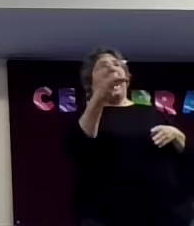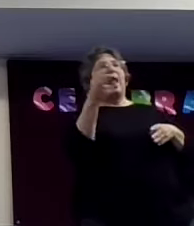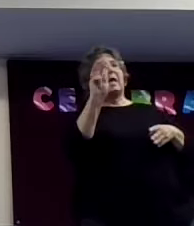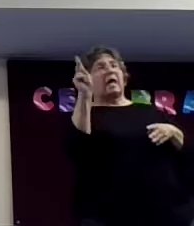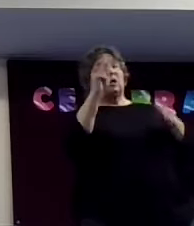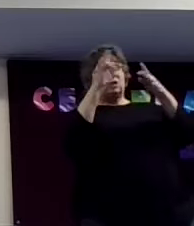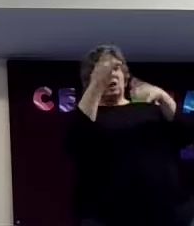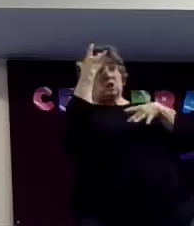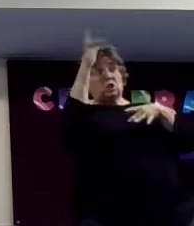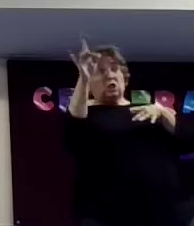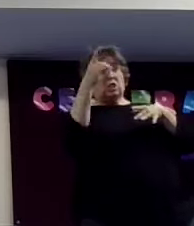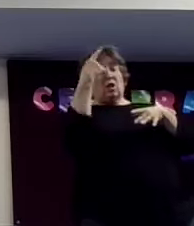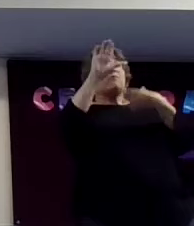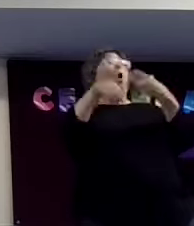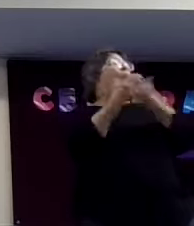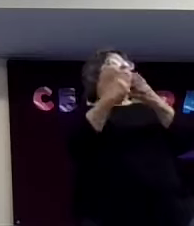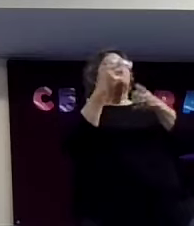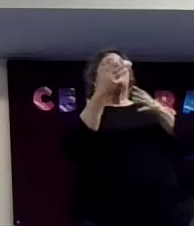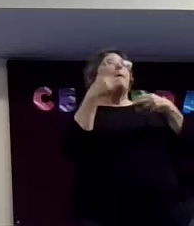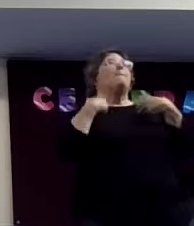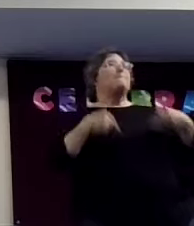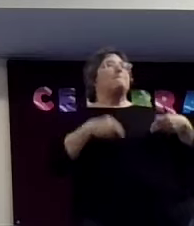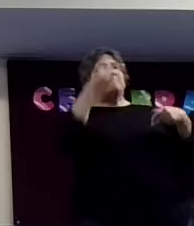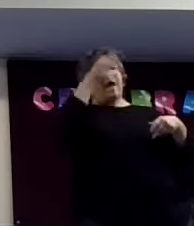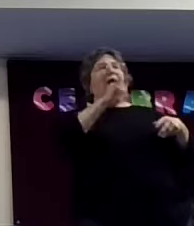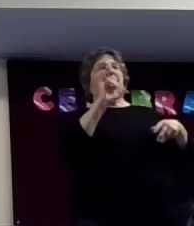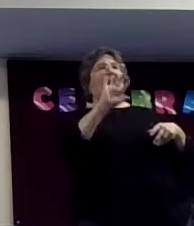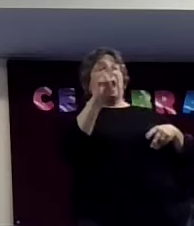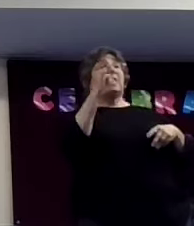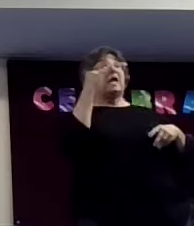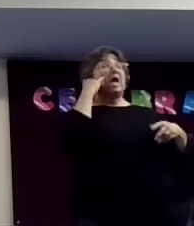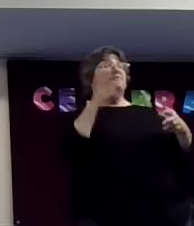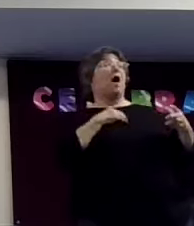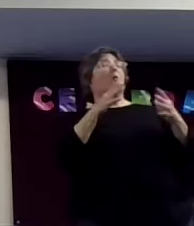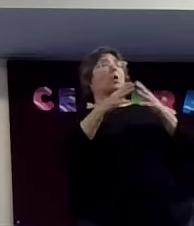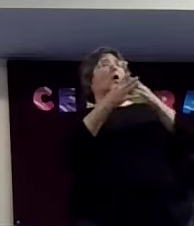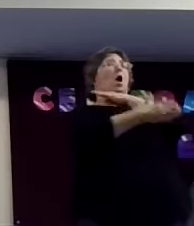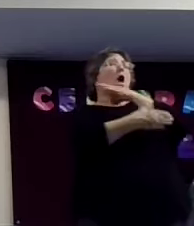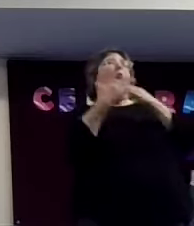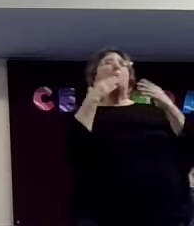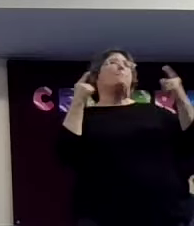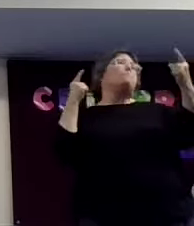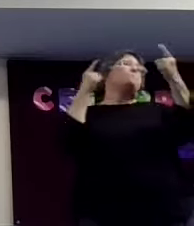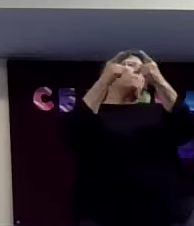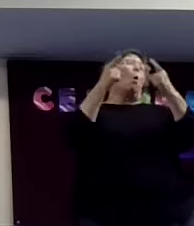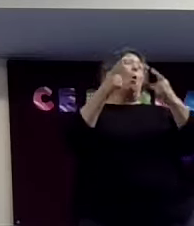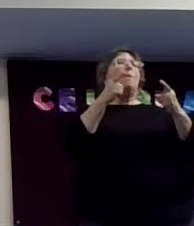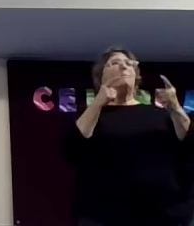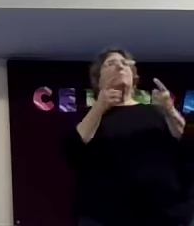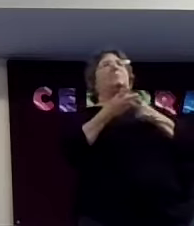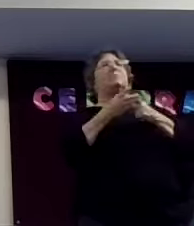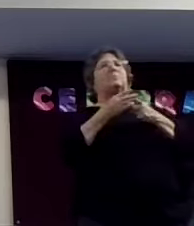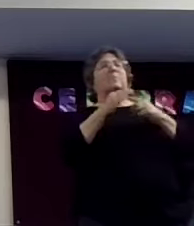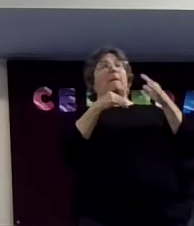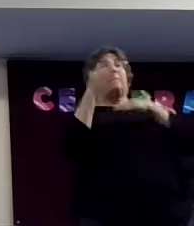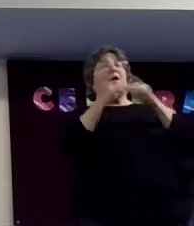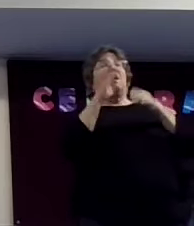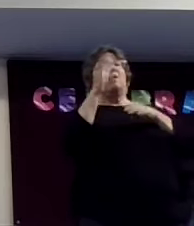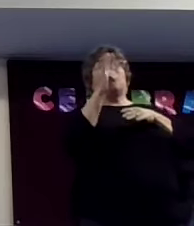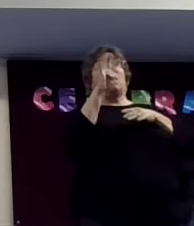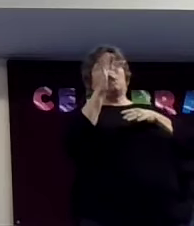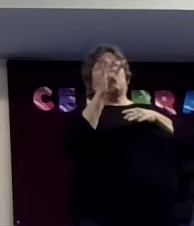the good of mankind. If our nation had a bold mission, like building